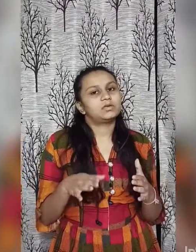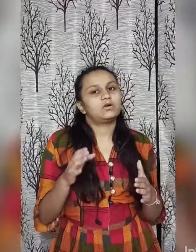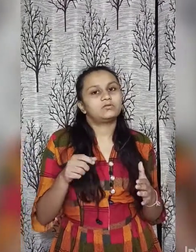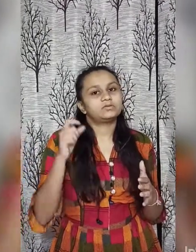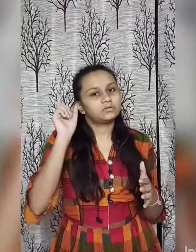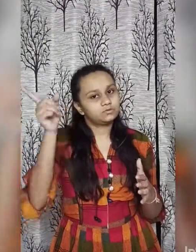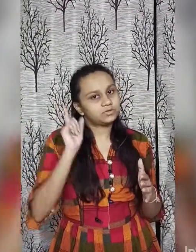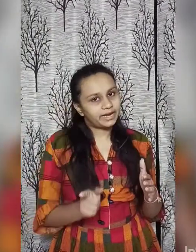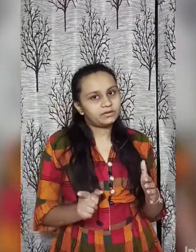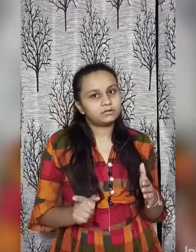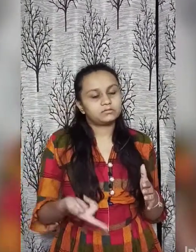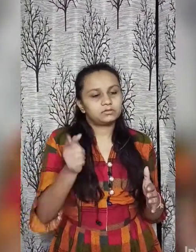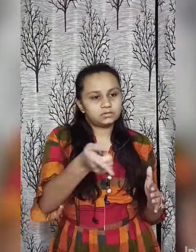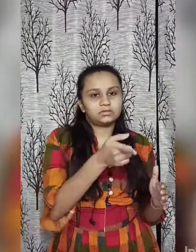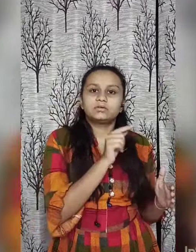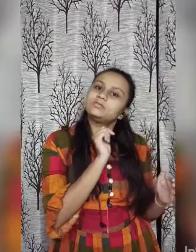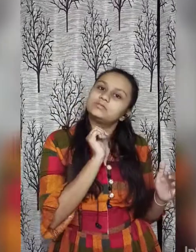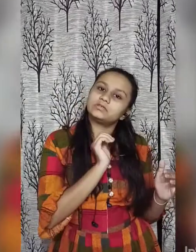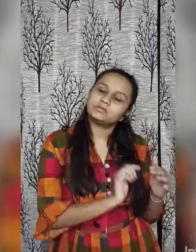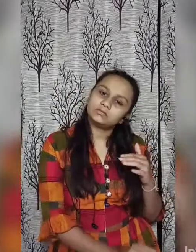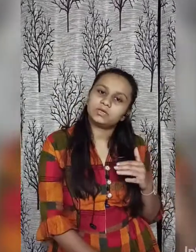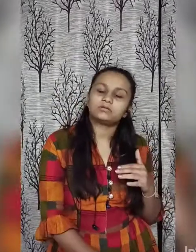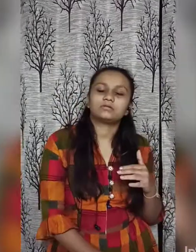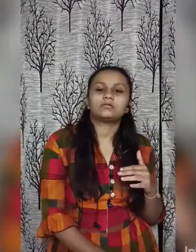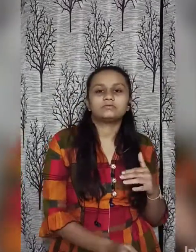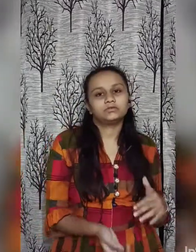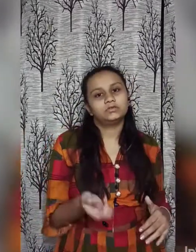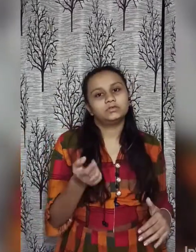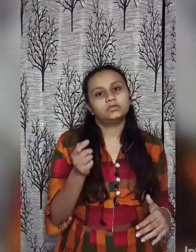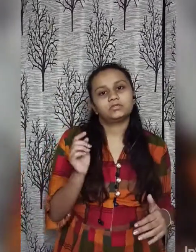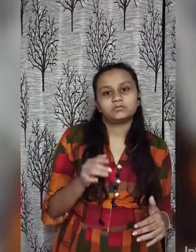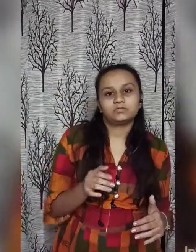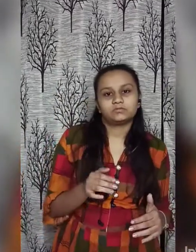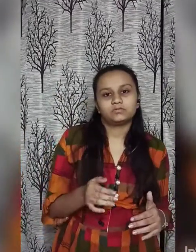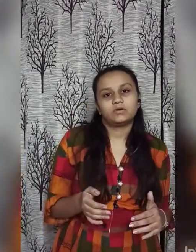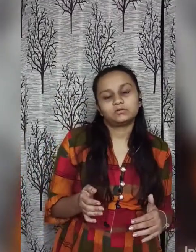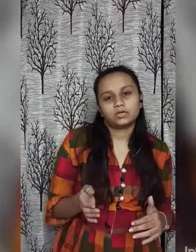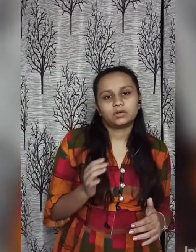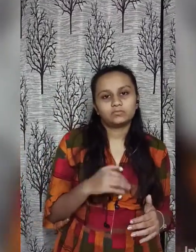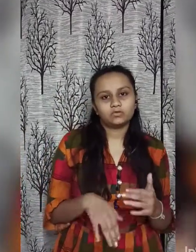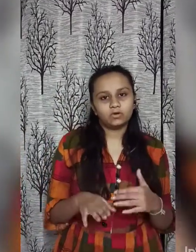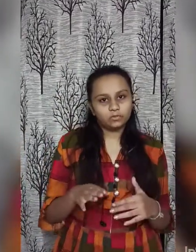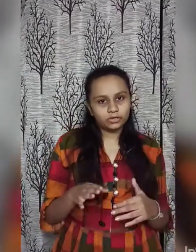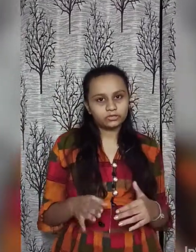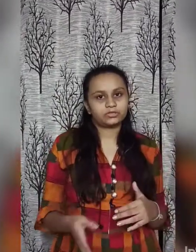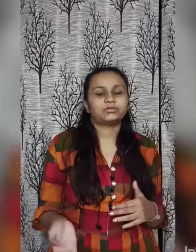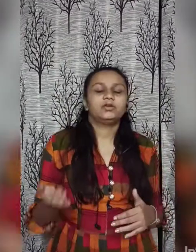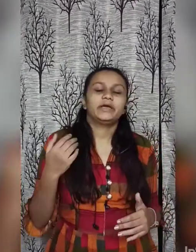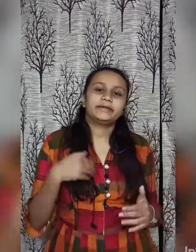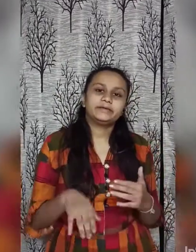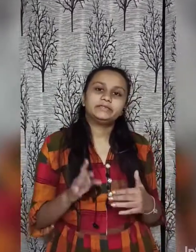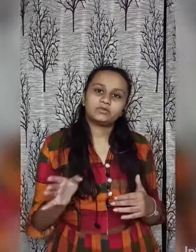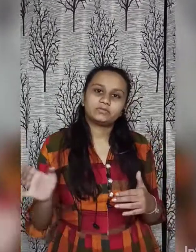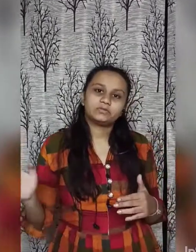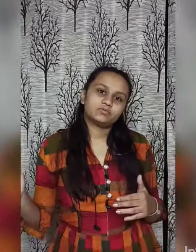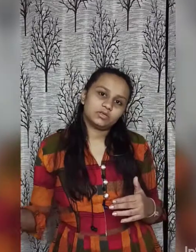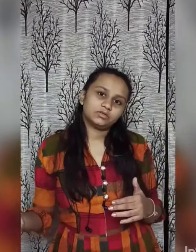expense relating to that process are charged to that process. That we will cost the production at each of its